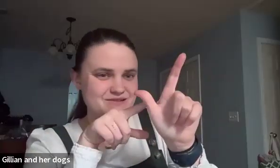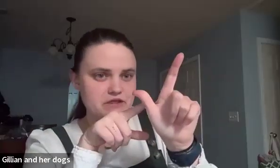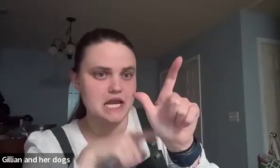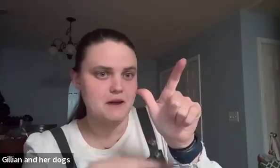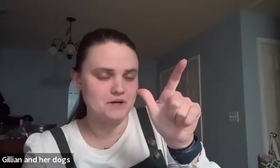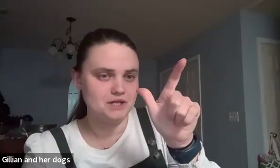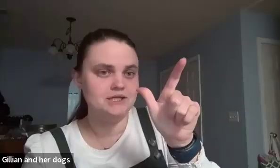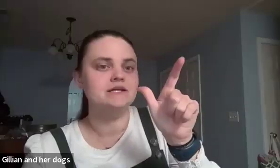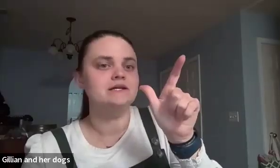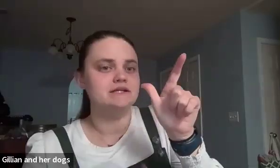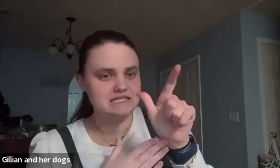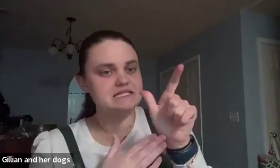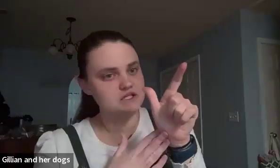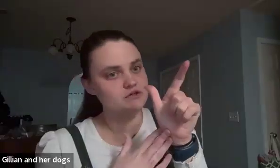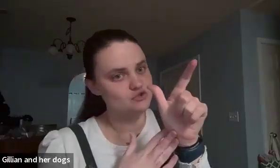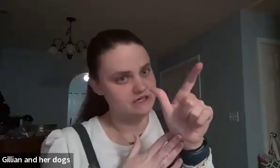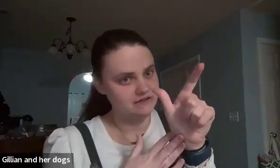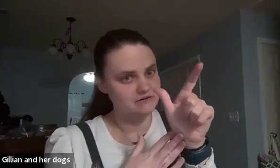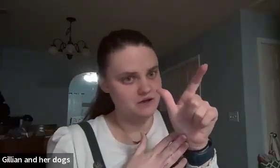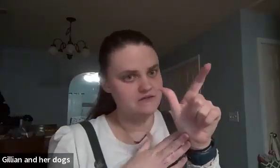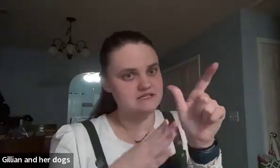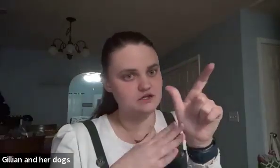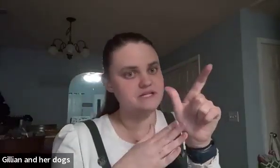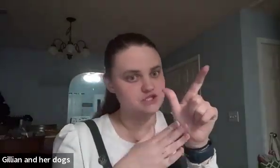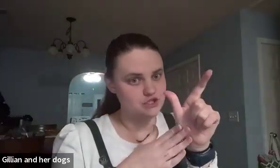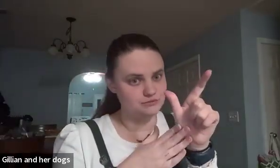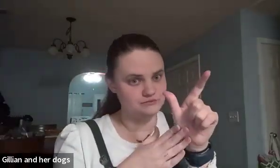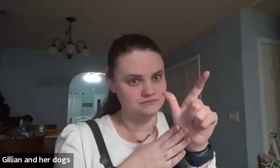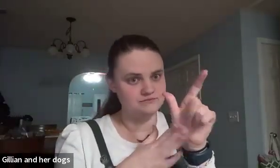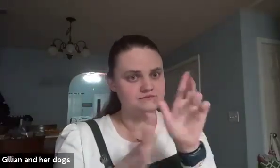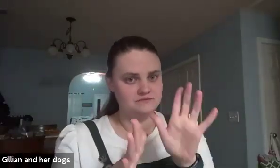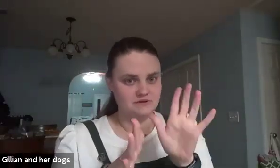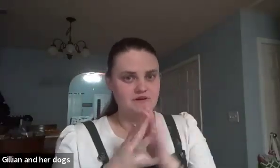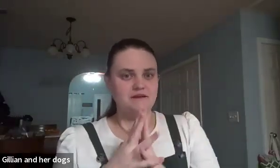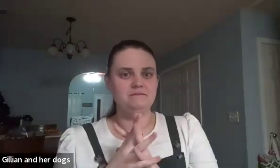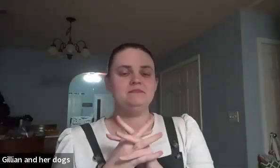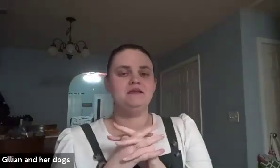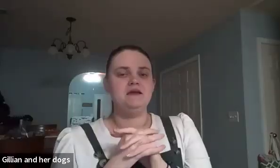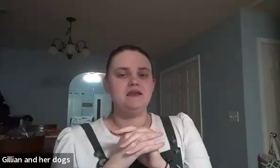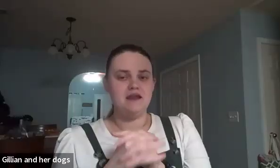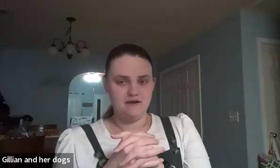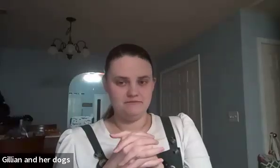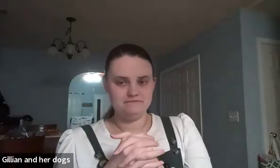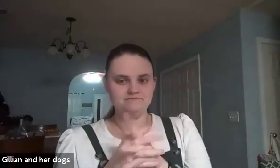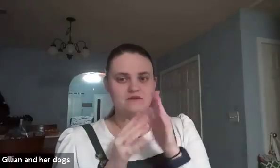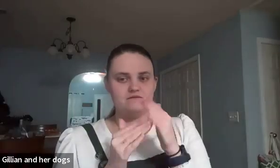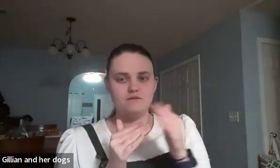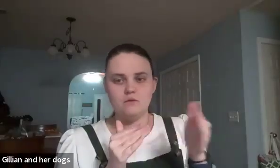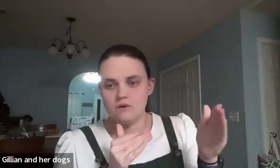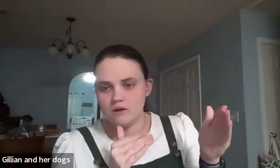with a number, this is still a 20, okay? This still means 2. All right. Now,